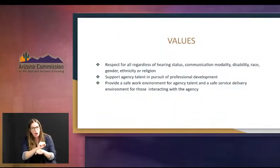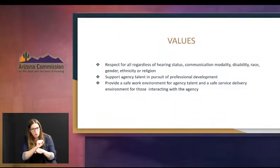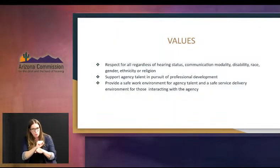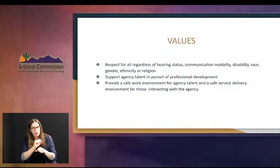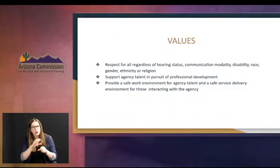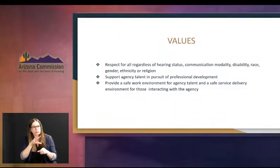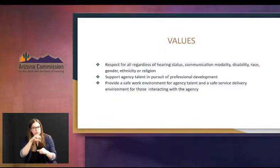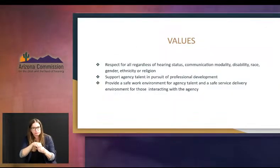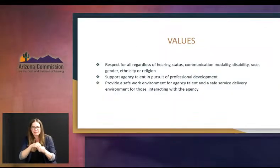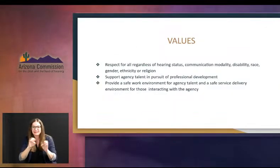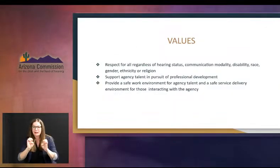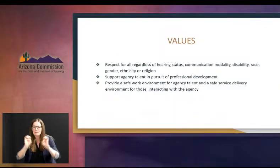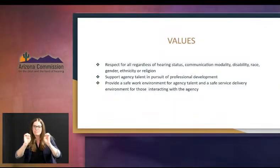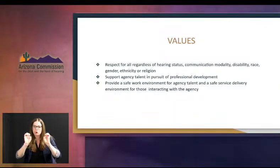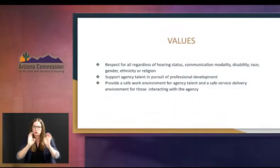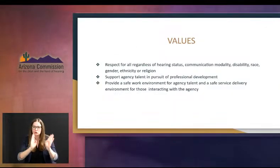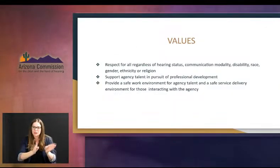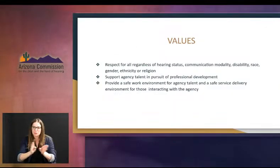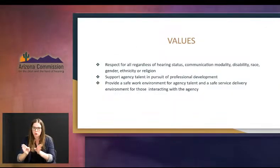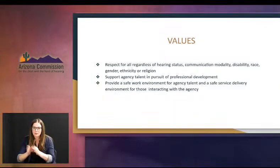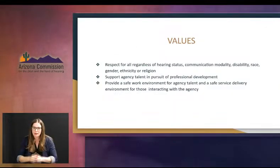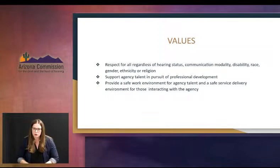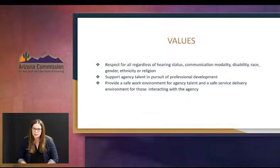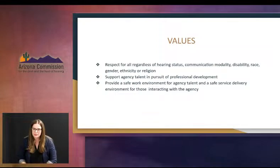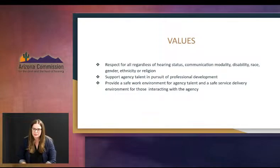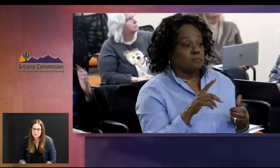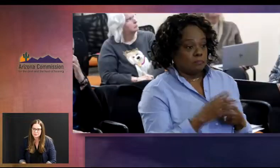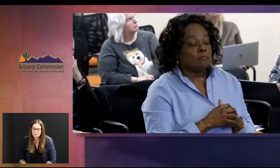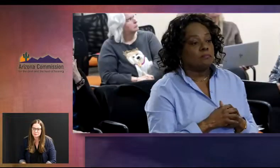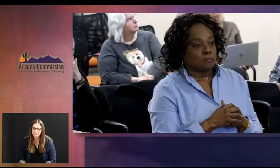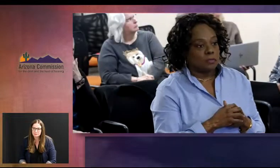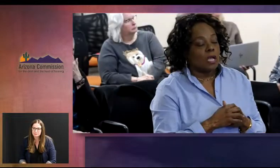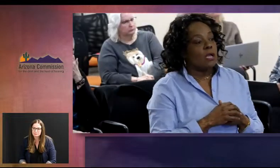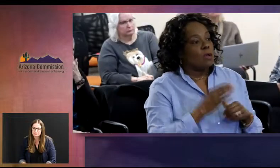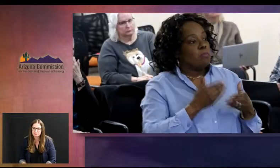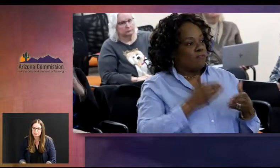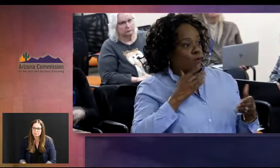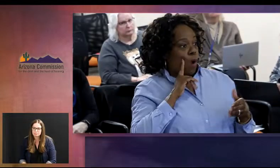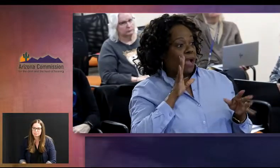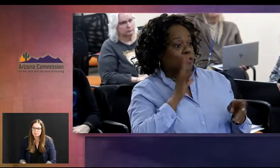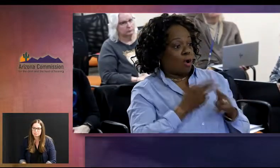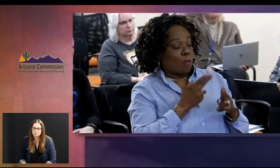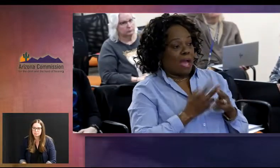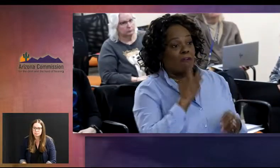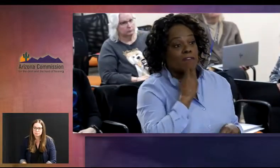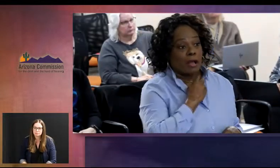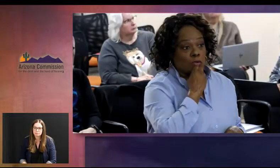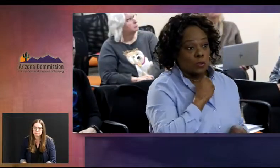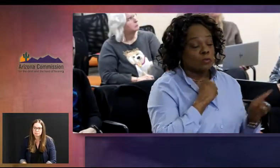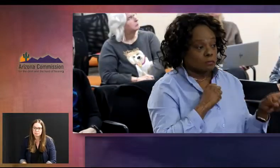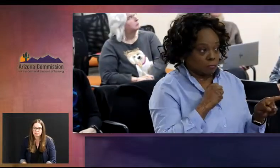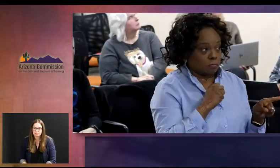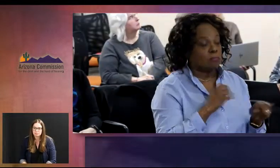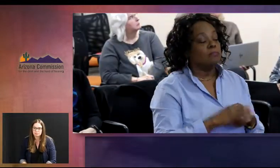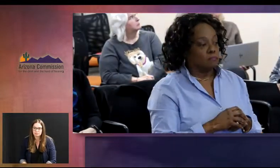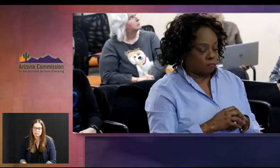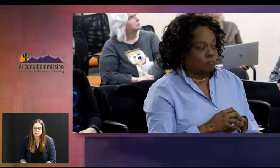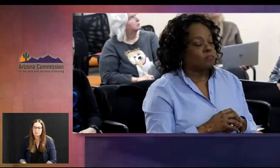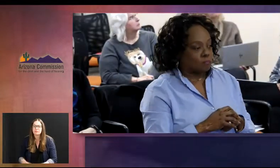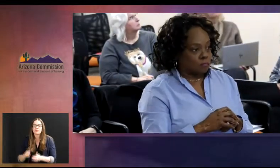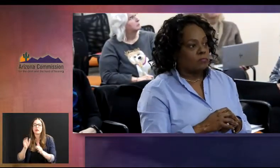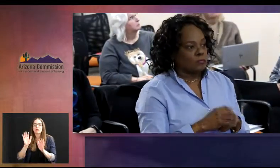Prior to that, I've also worked with different communities. So before I talk about